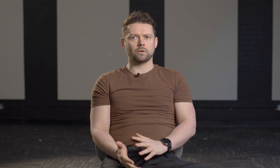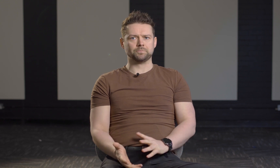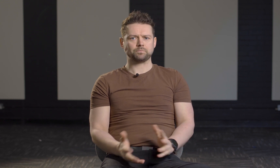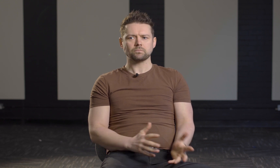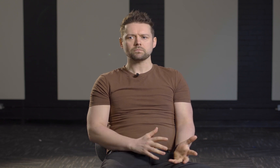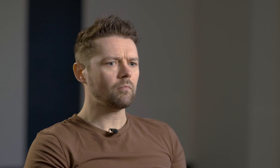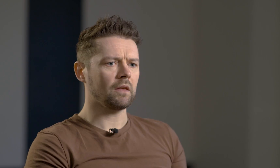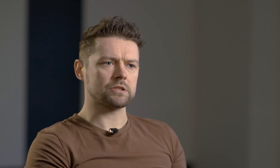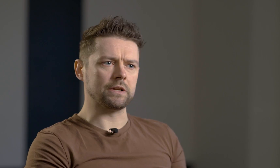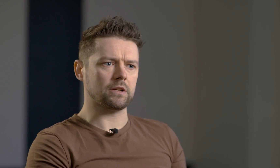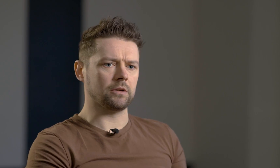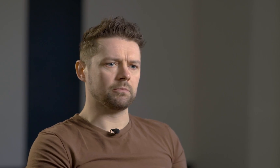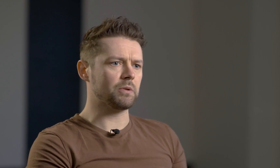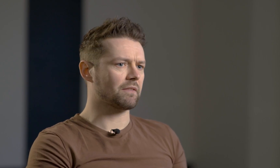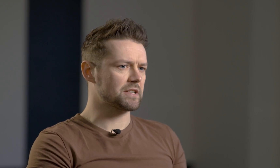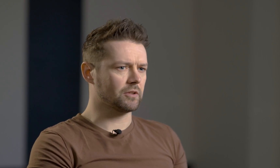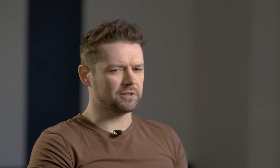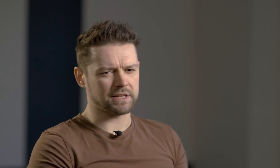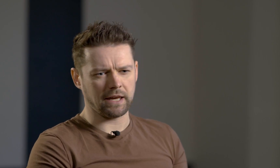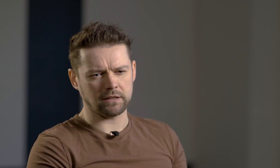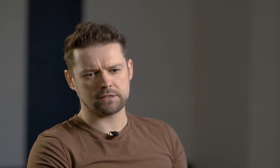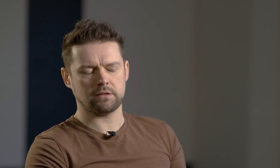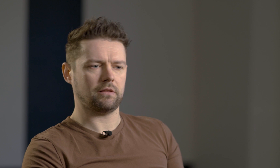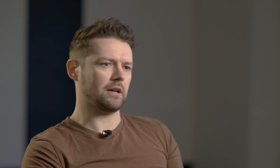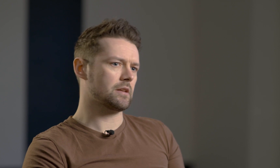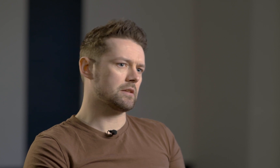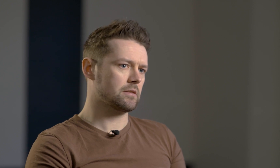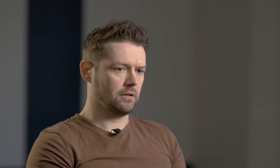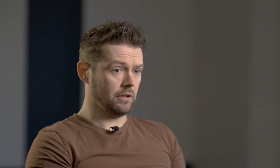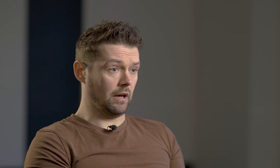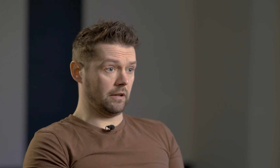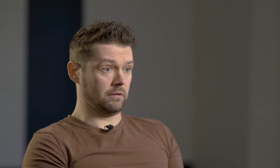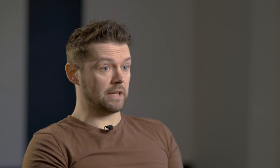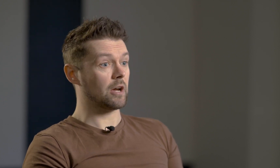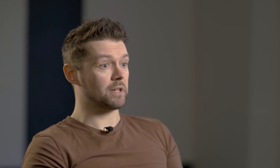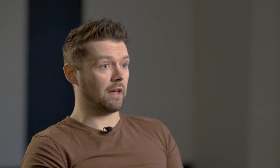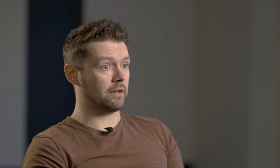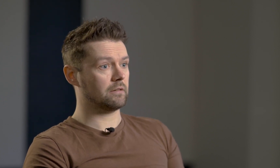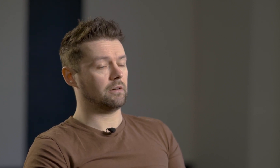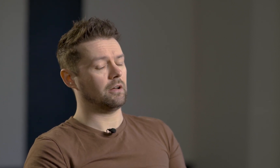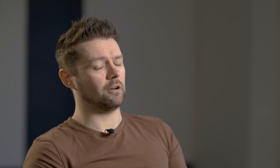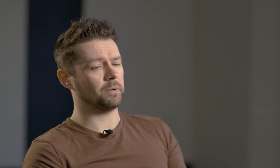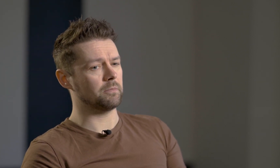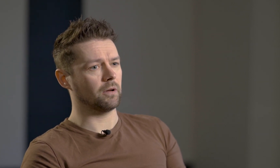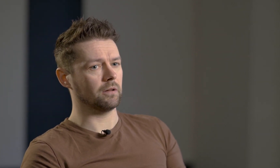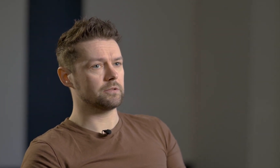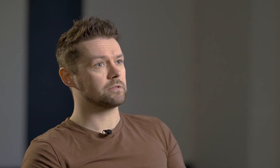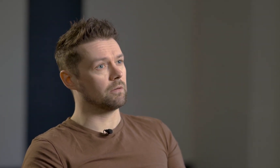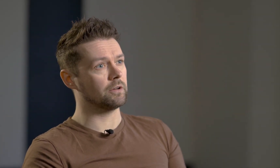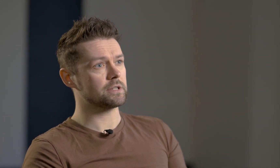so that's going to music festivals, gigs, theatres, and interpreting that. A lot of people don't understand